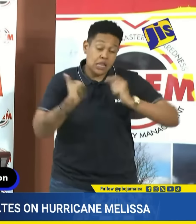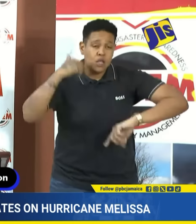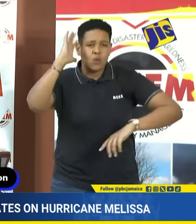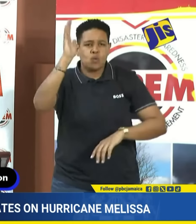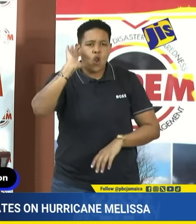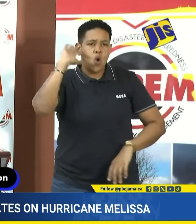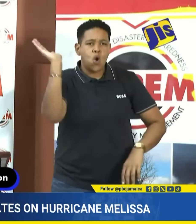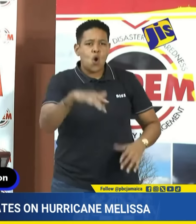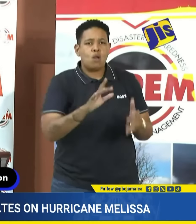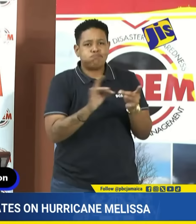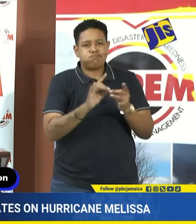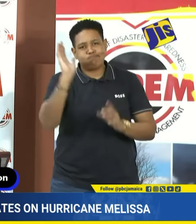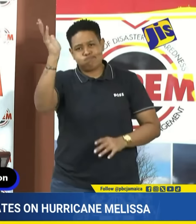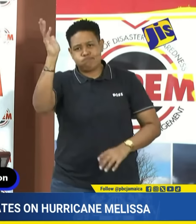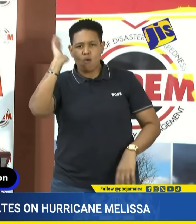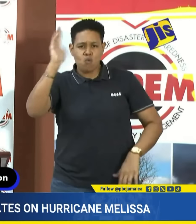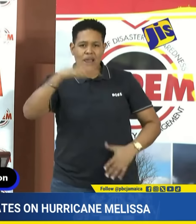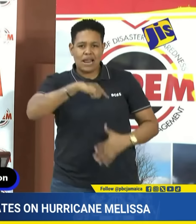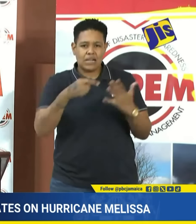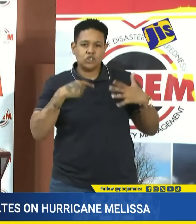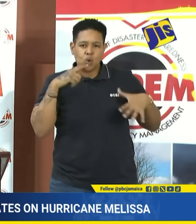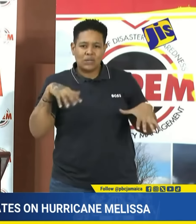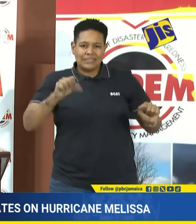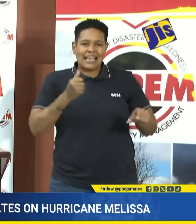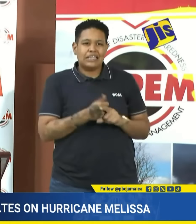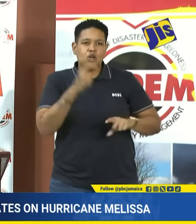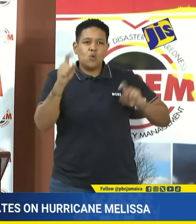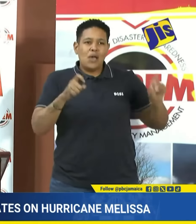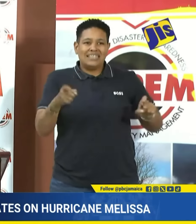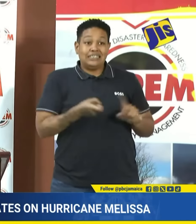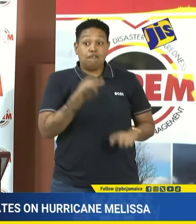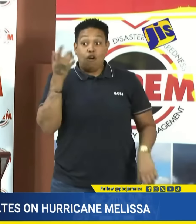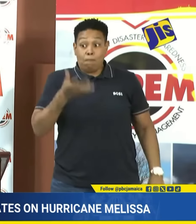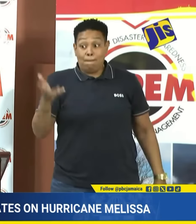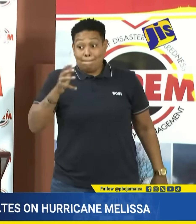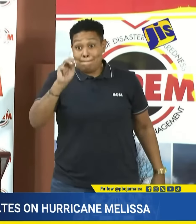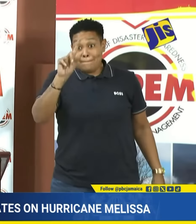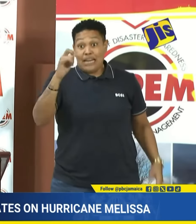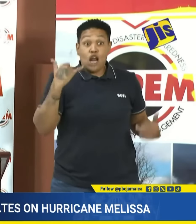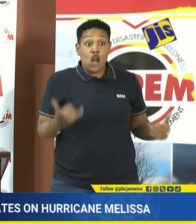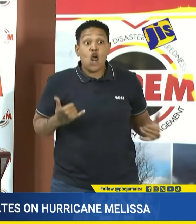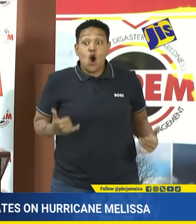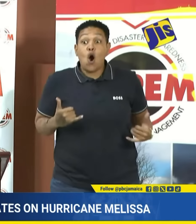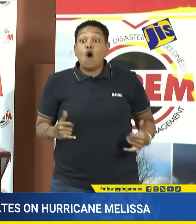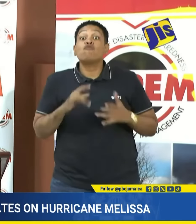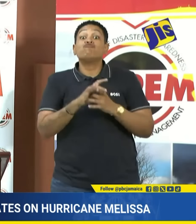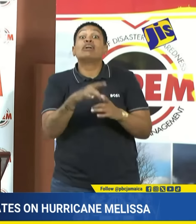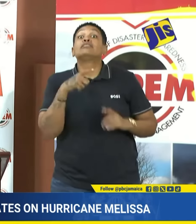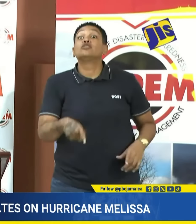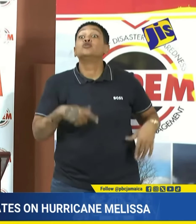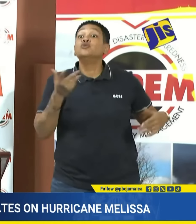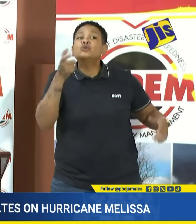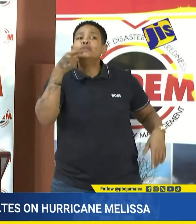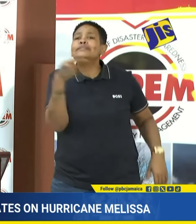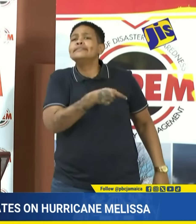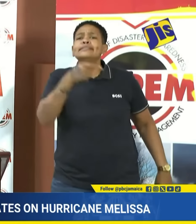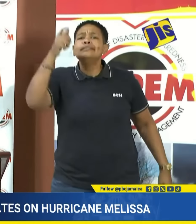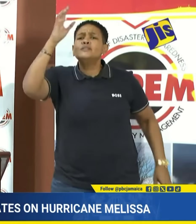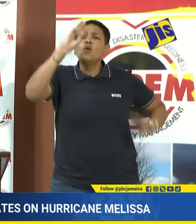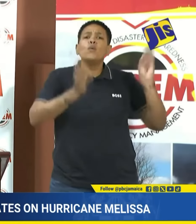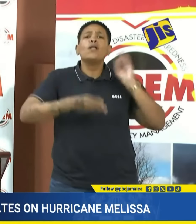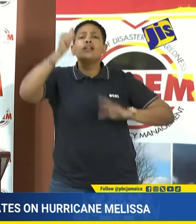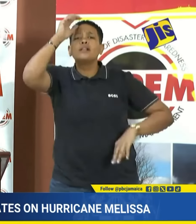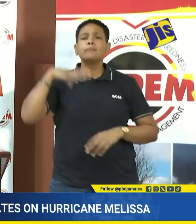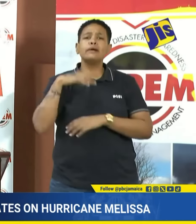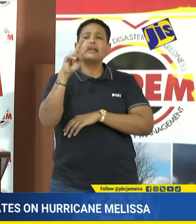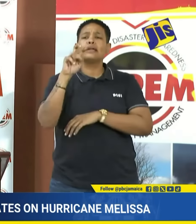will all speak to you also. So I'm going to take questions from the media now in relation to what Evan